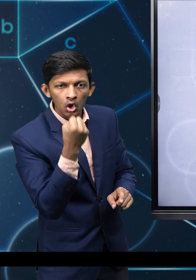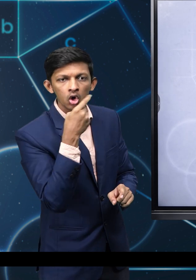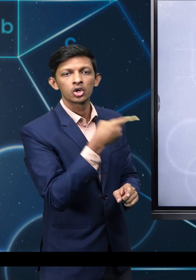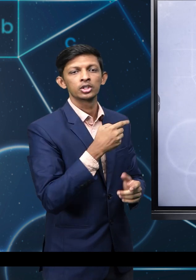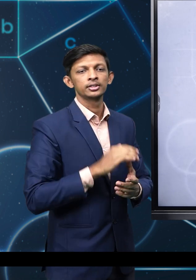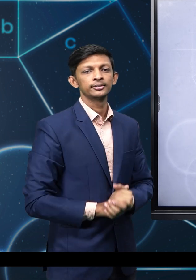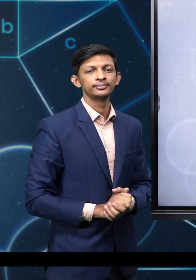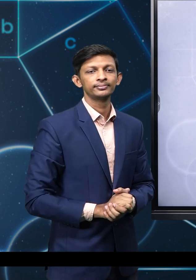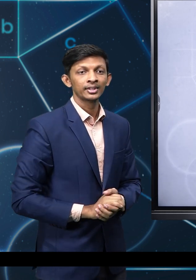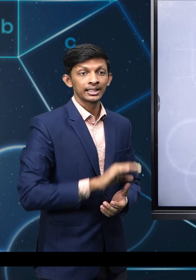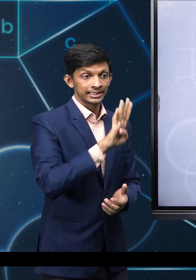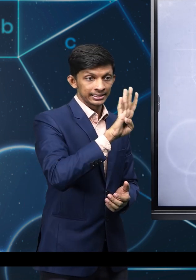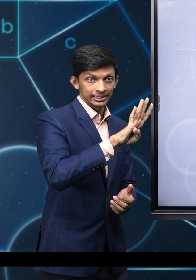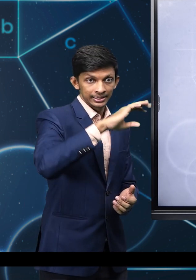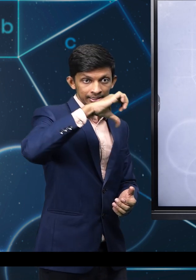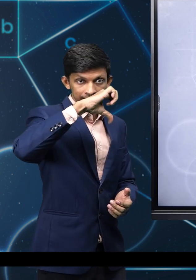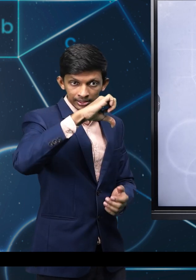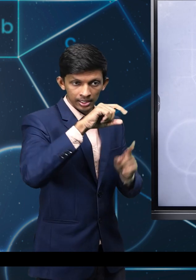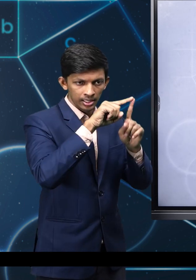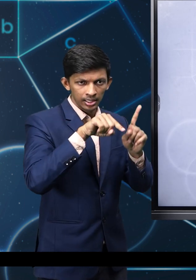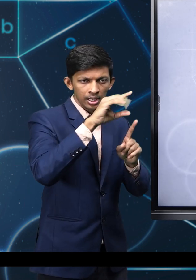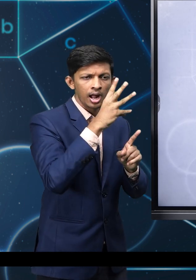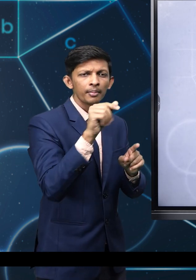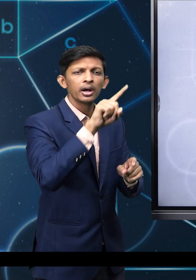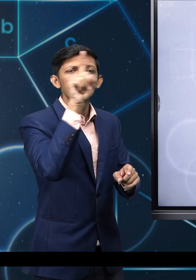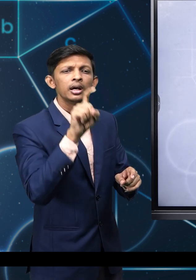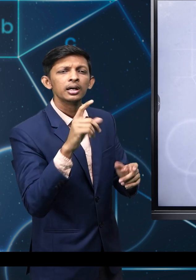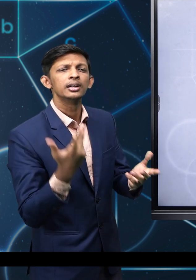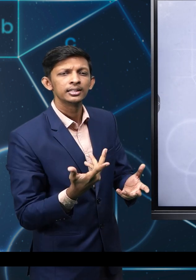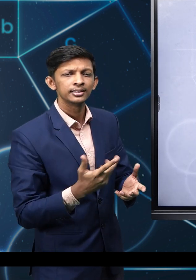n is equal to m square. Is 49 a square number?